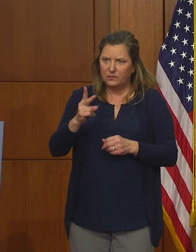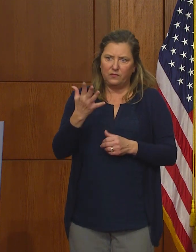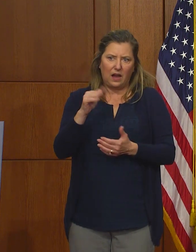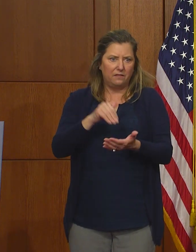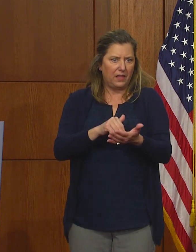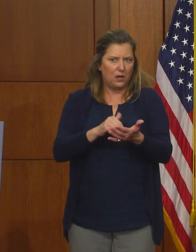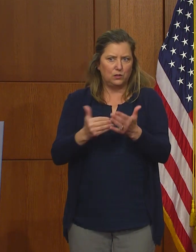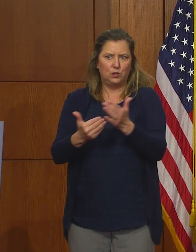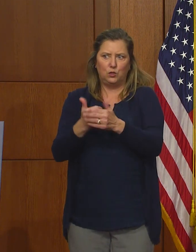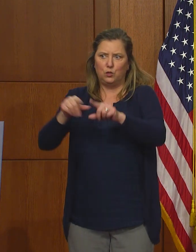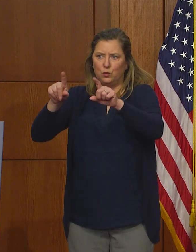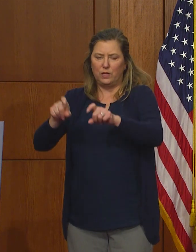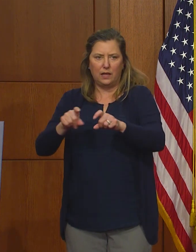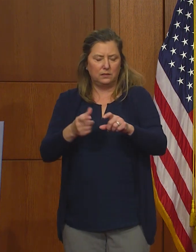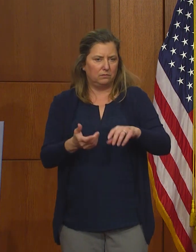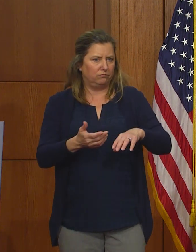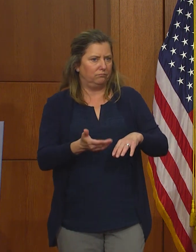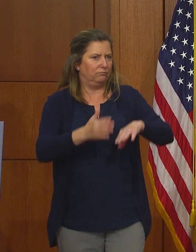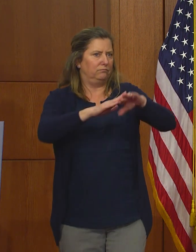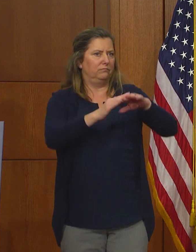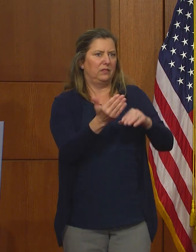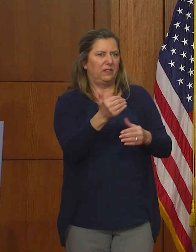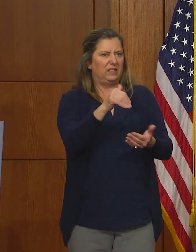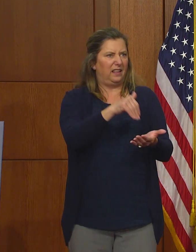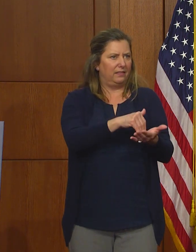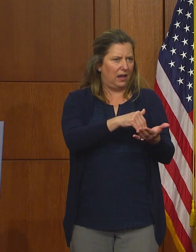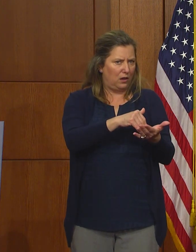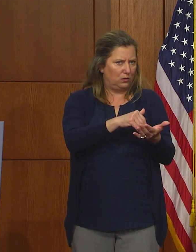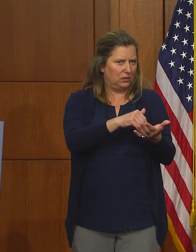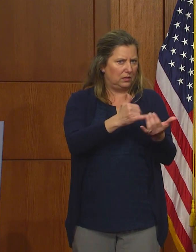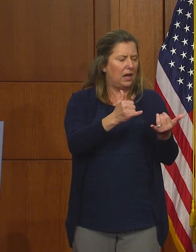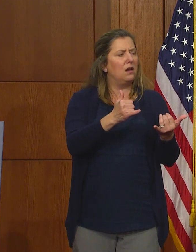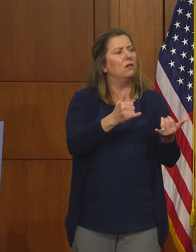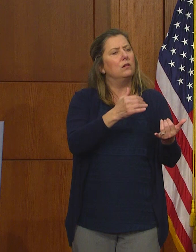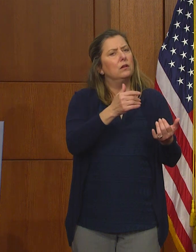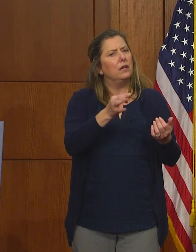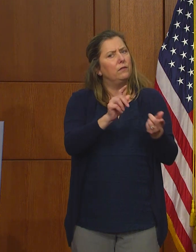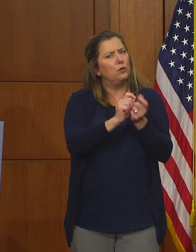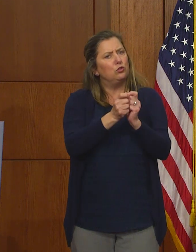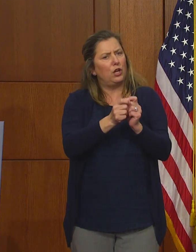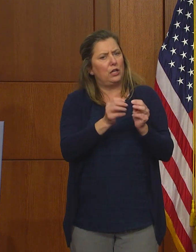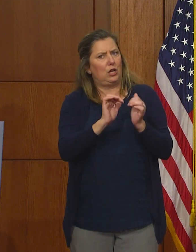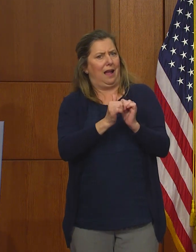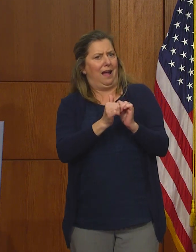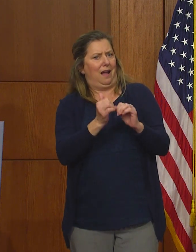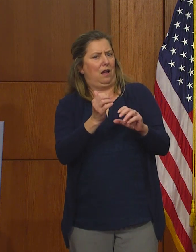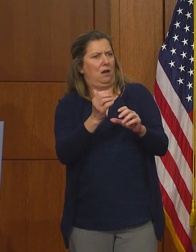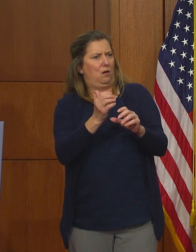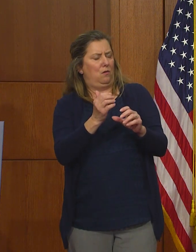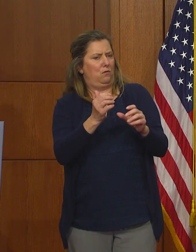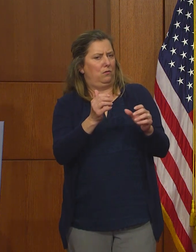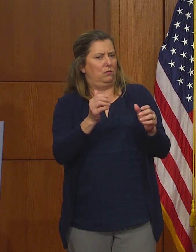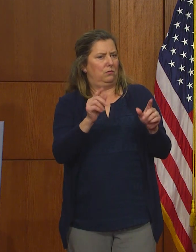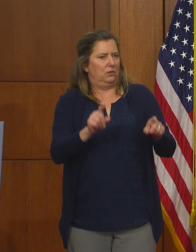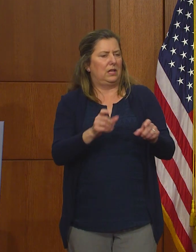to about 15,000 that was reported today. If you did change the methodology that makes it so that we can't really compare day to day, could you